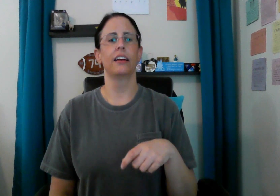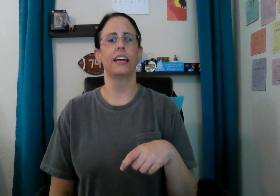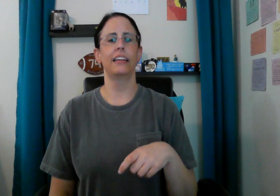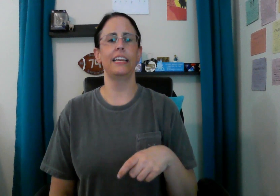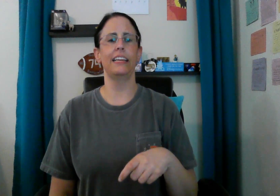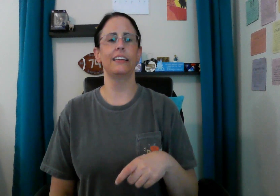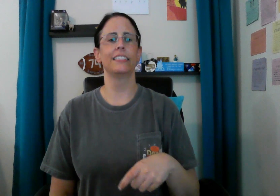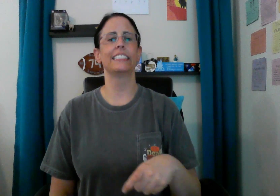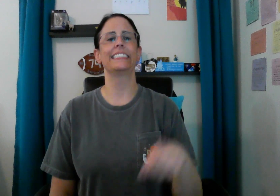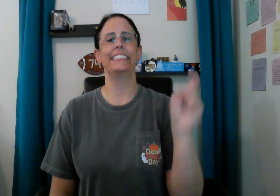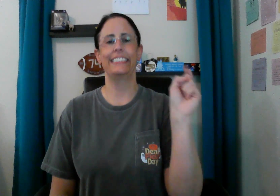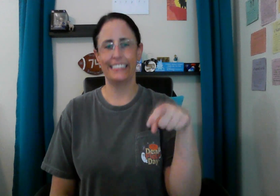need.